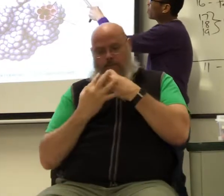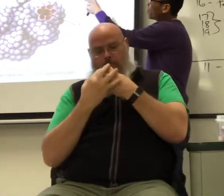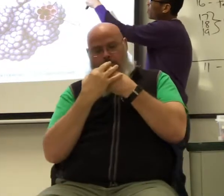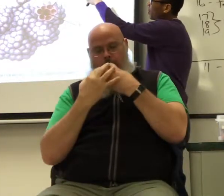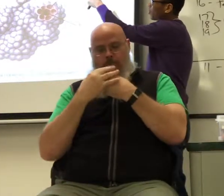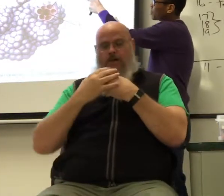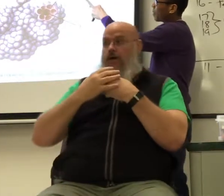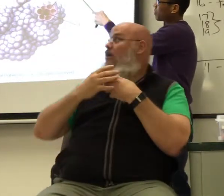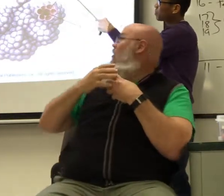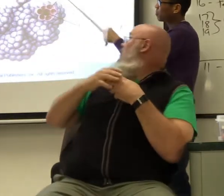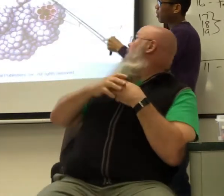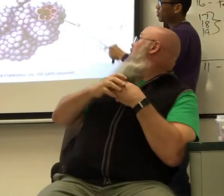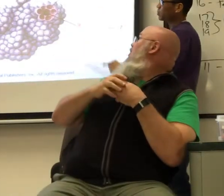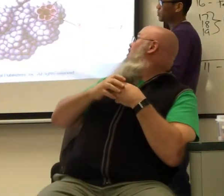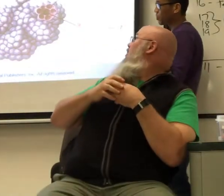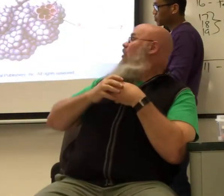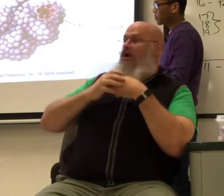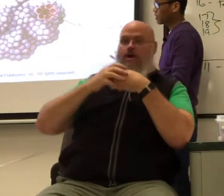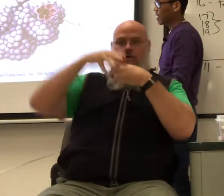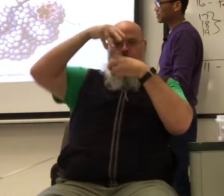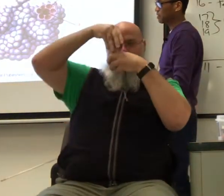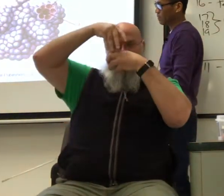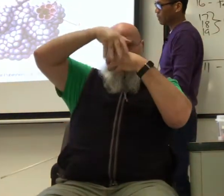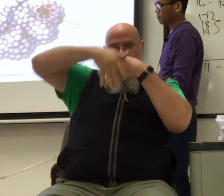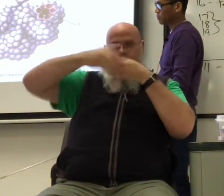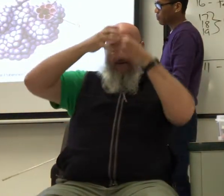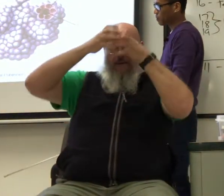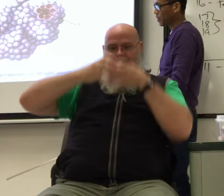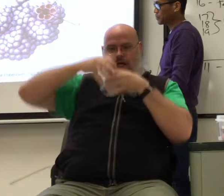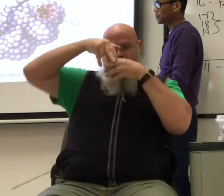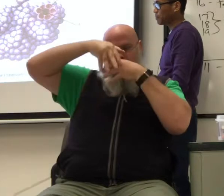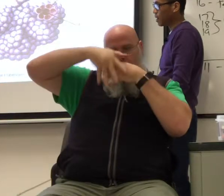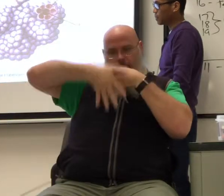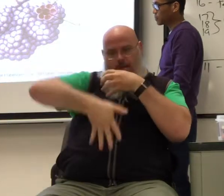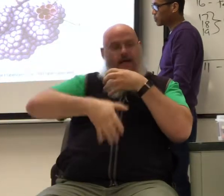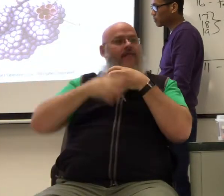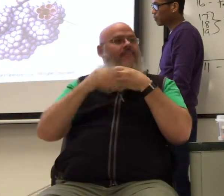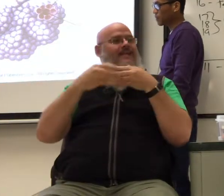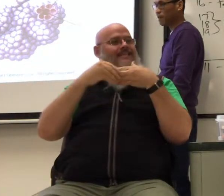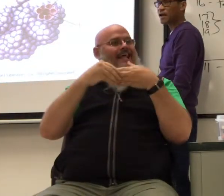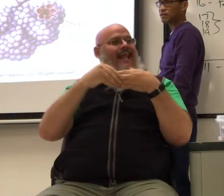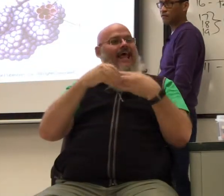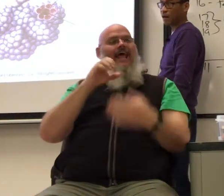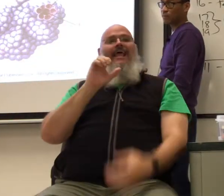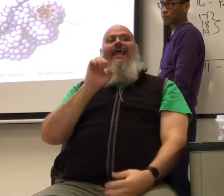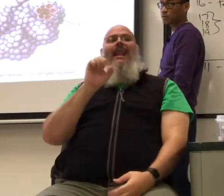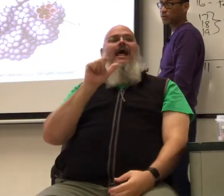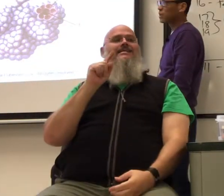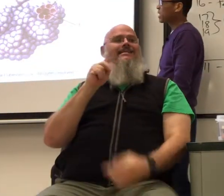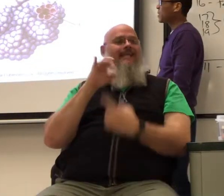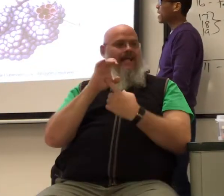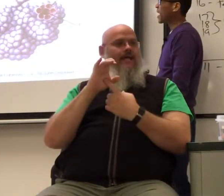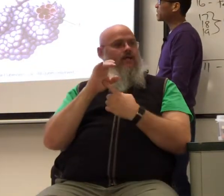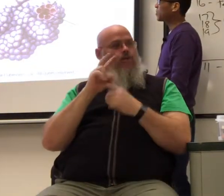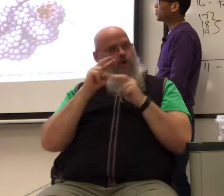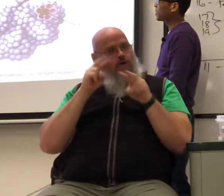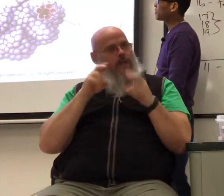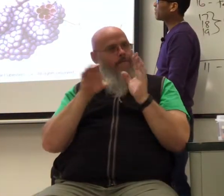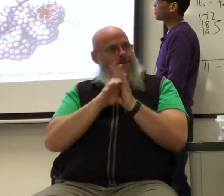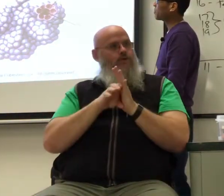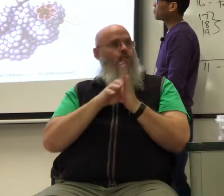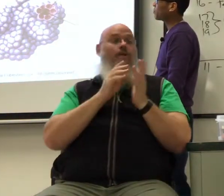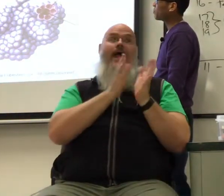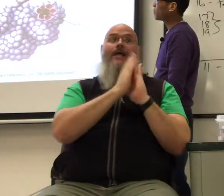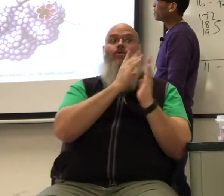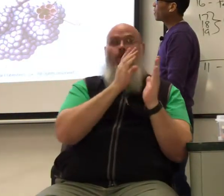down the respiratory bronchioles? Those are the elastic fibers. So on pictures and models, look for the elastic fibers. I may ask you to